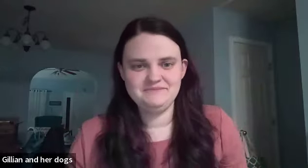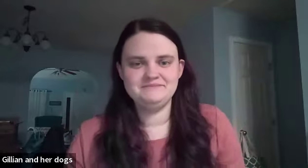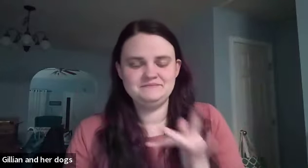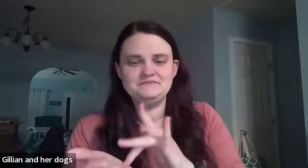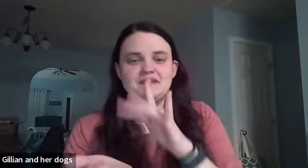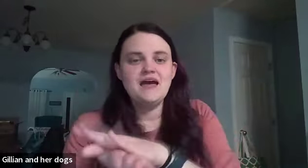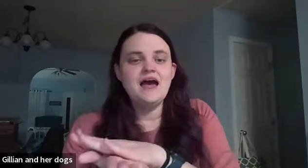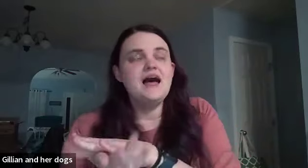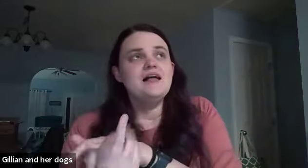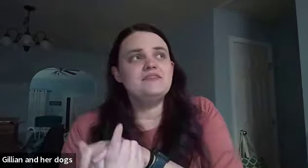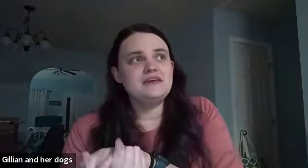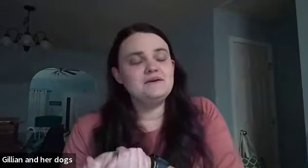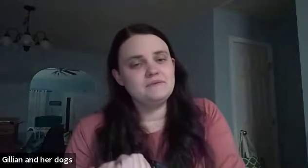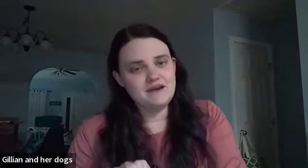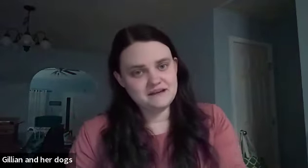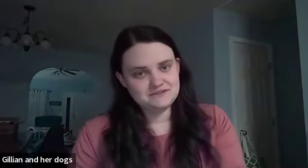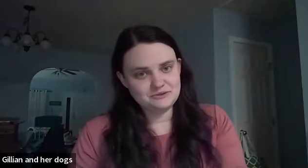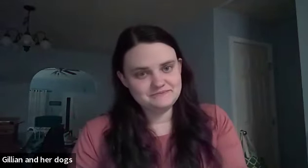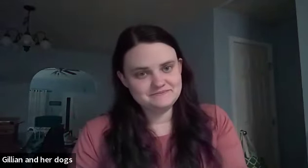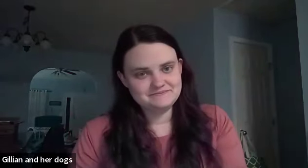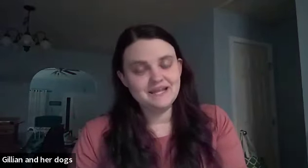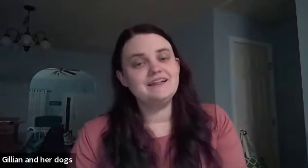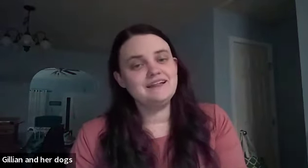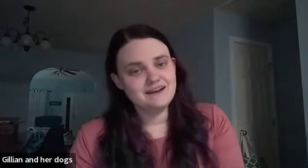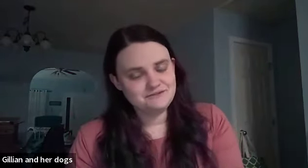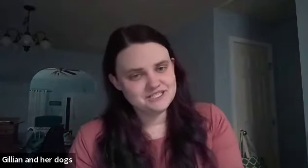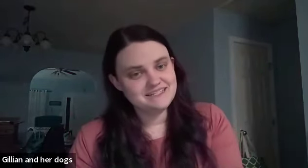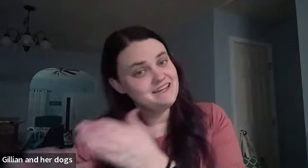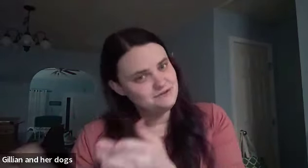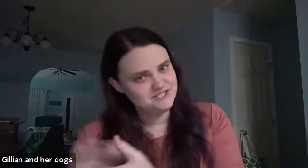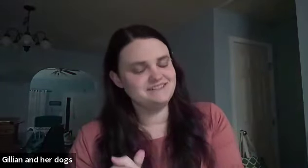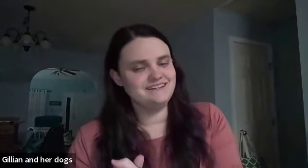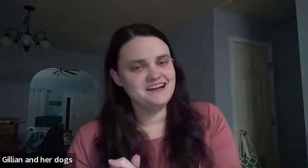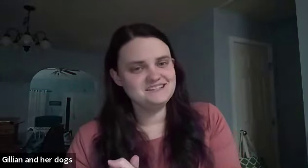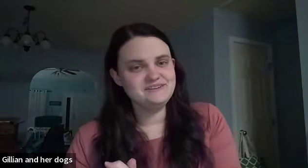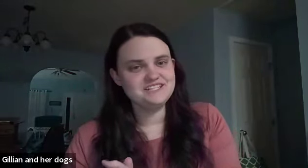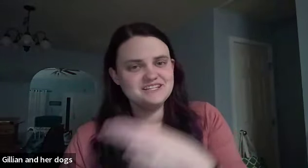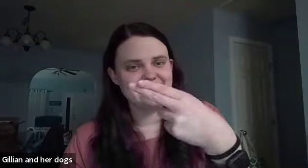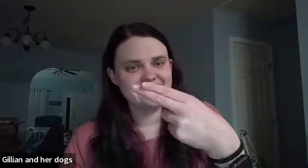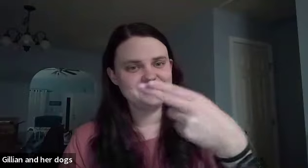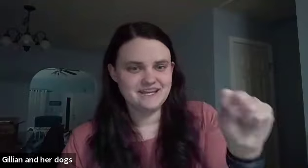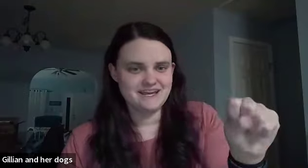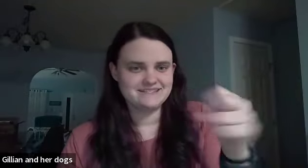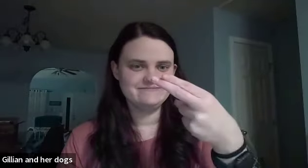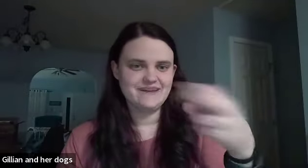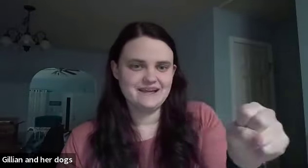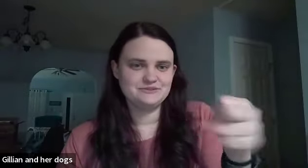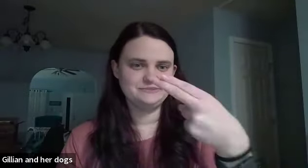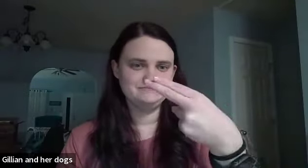Okay. Then we have high school. Unfortunately and fortunately, high school is just HS. High school.